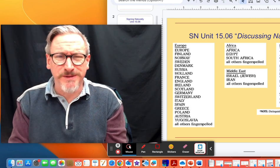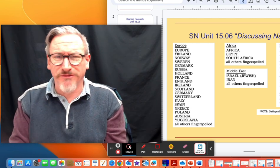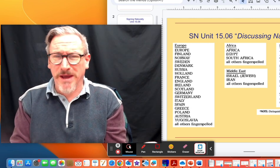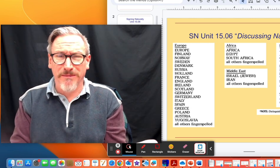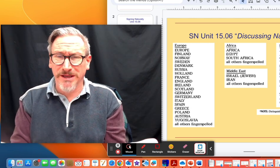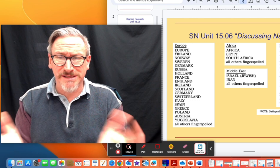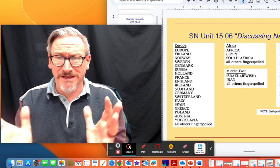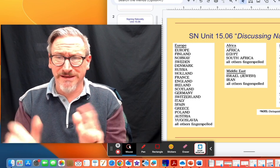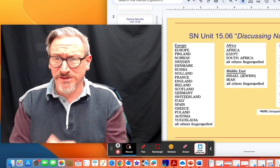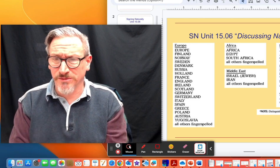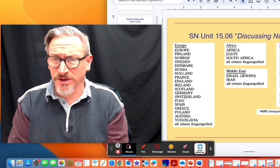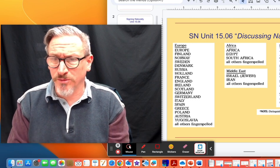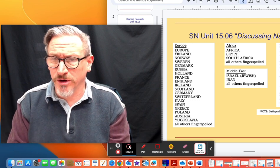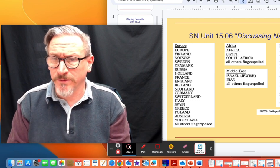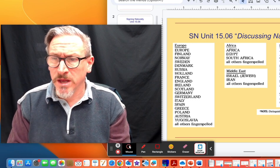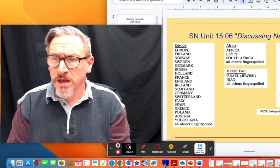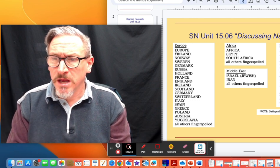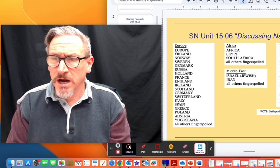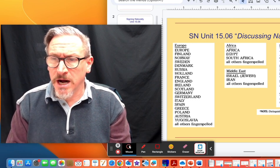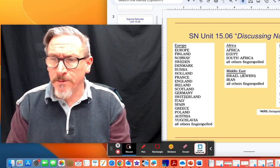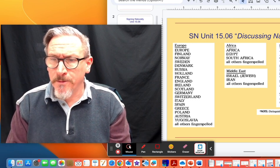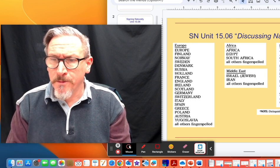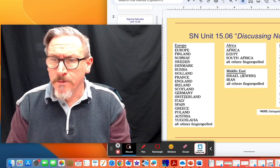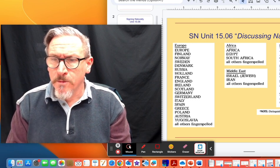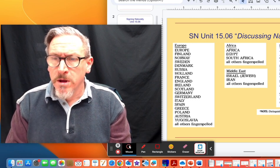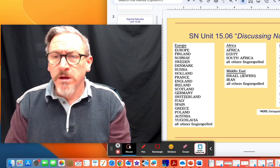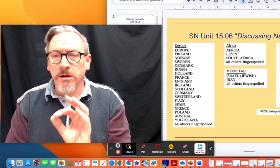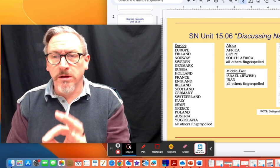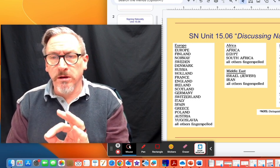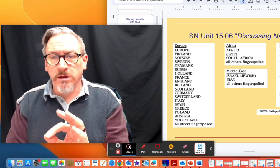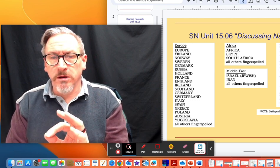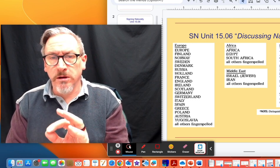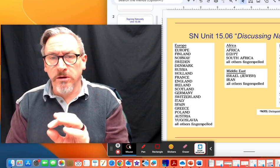would just be a vocab list, and those are really boring.